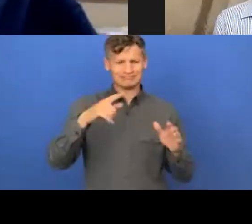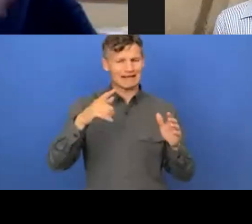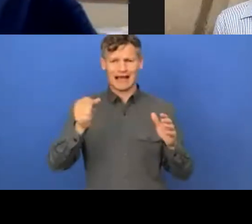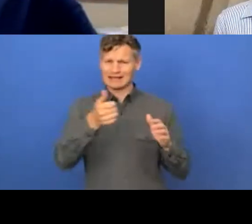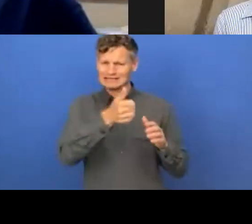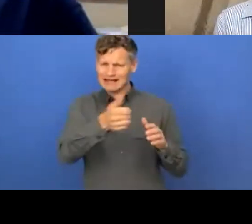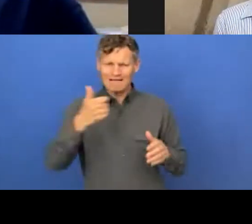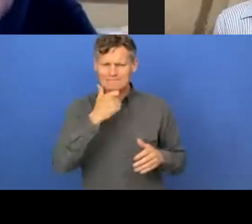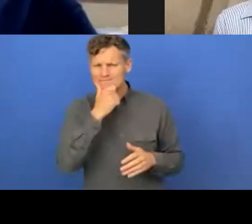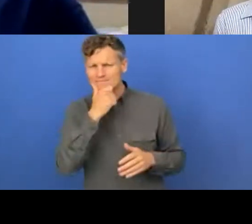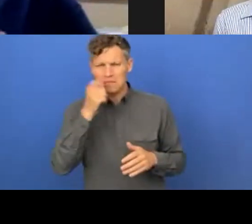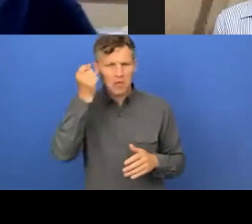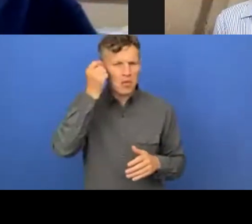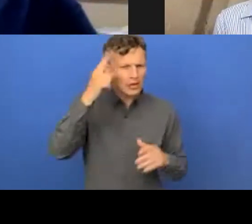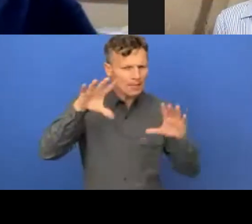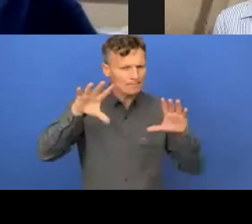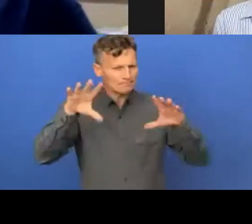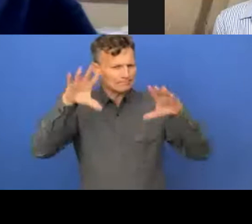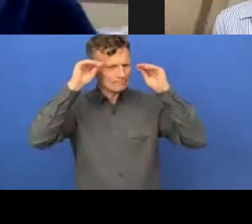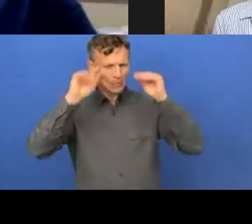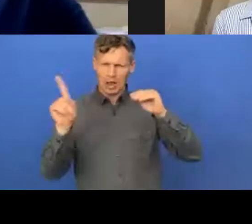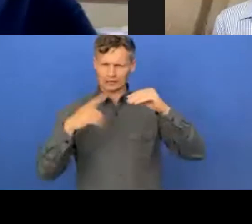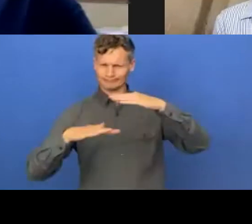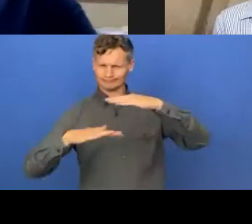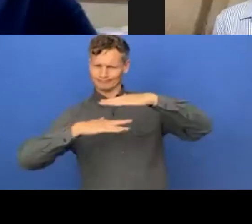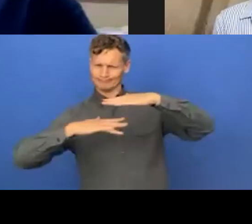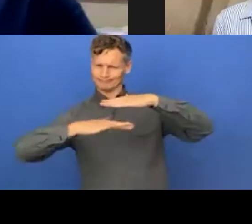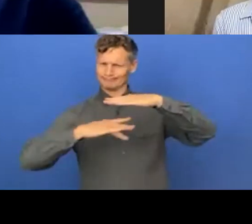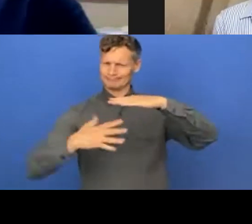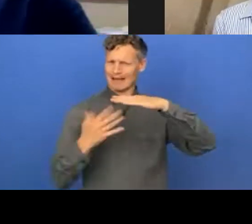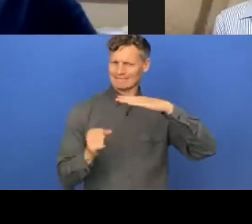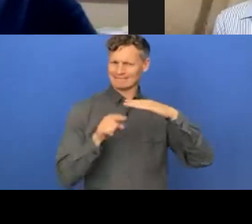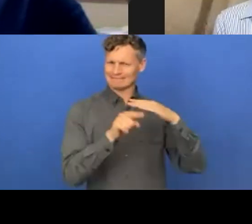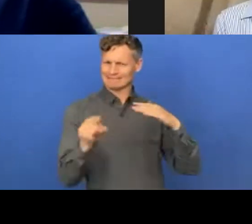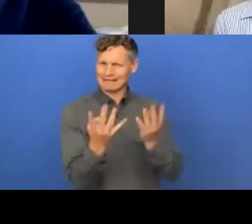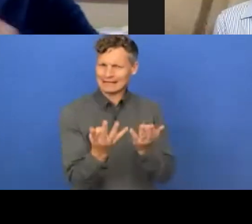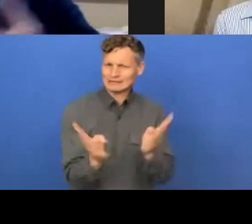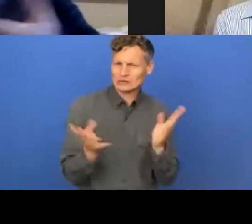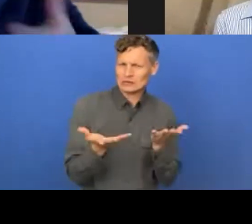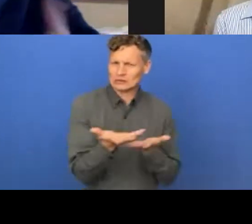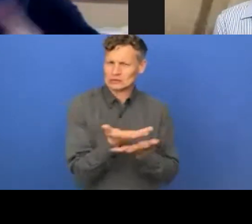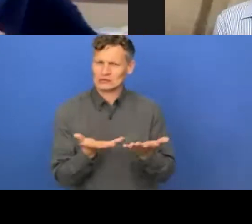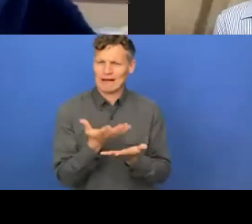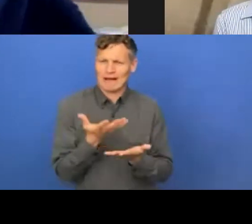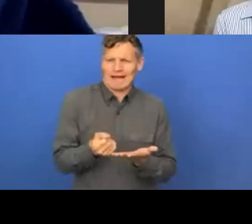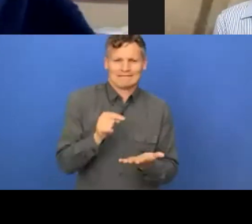of unspoken subtext is often there in interviews and focus group discussions. And then the people with disability